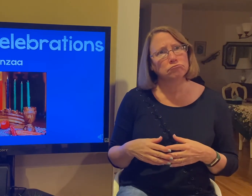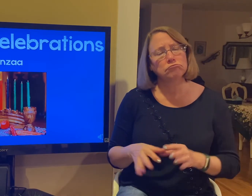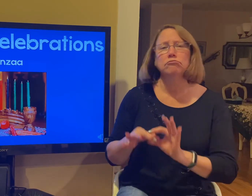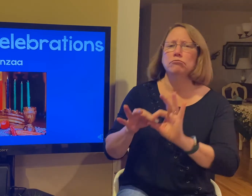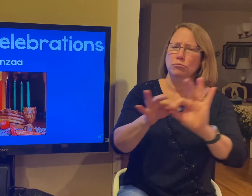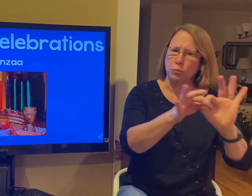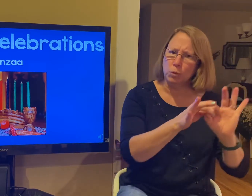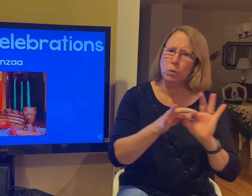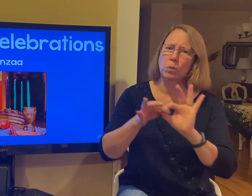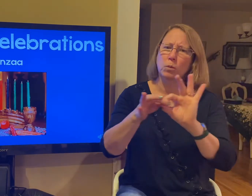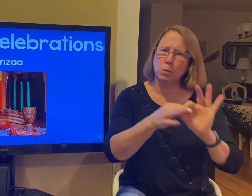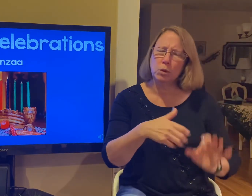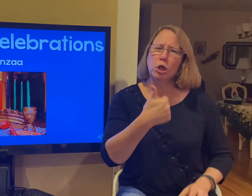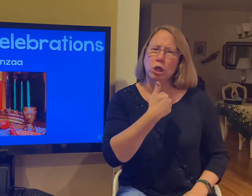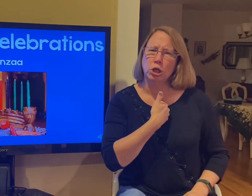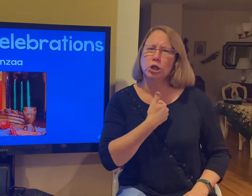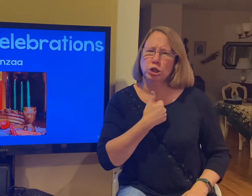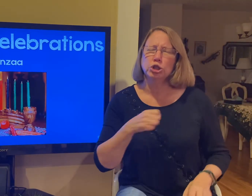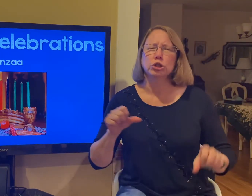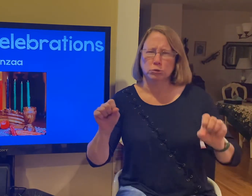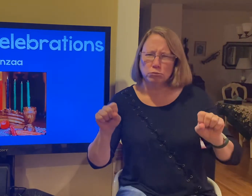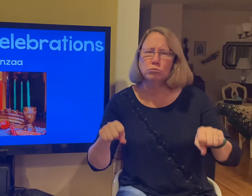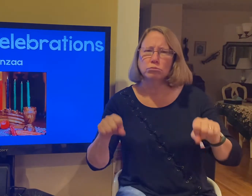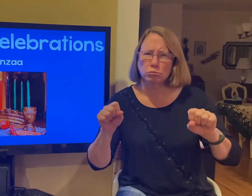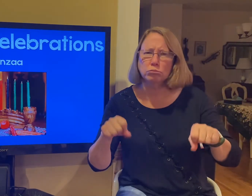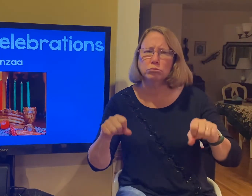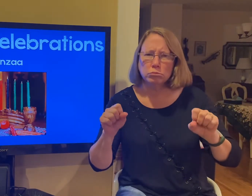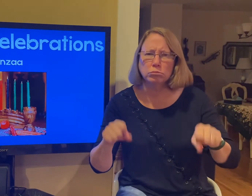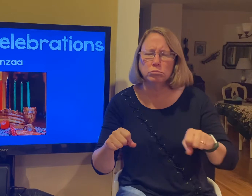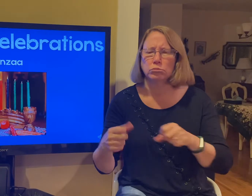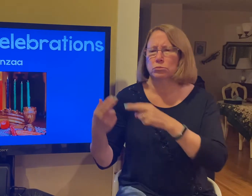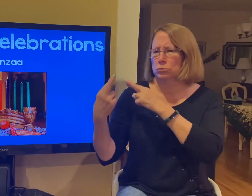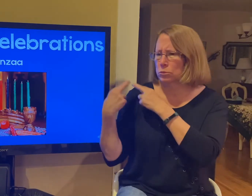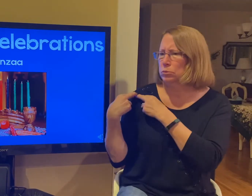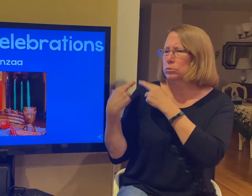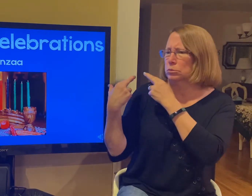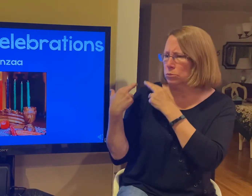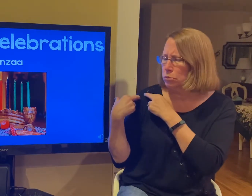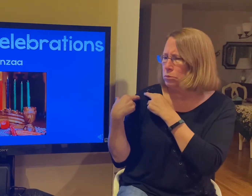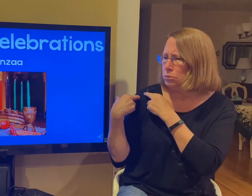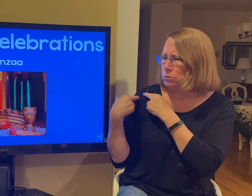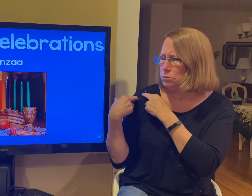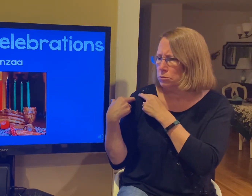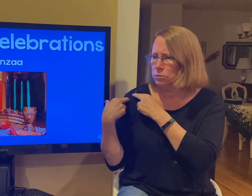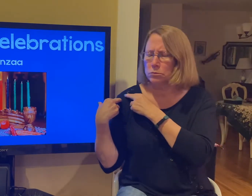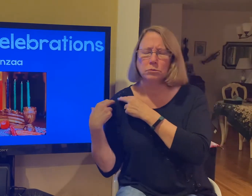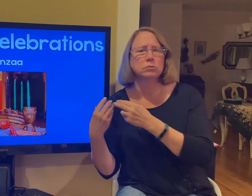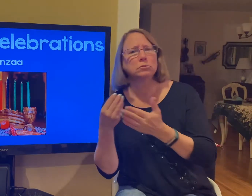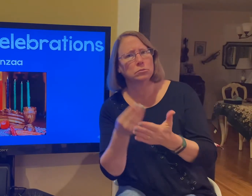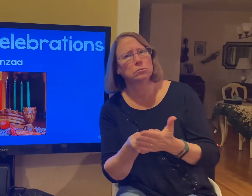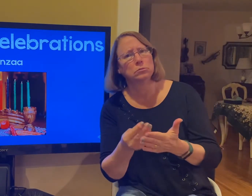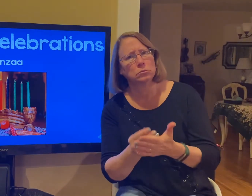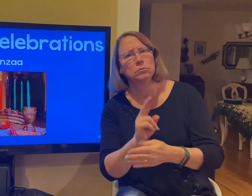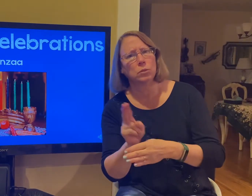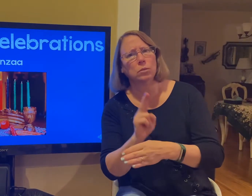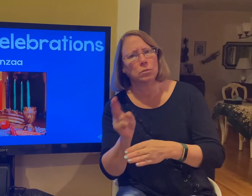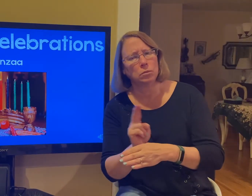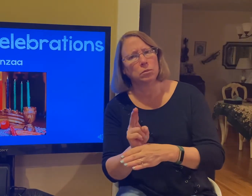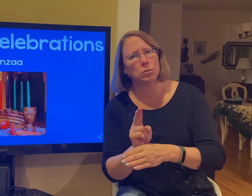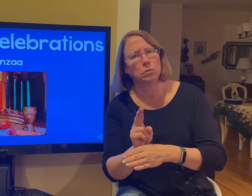self-determination, collective work and responsibility, cooperative economics, purpose,